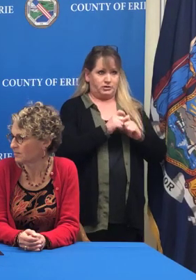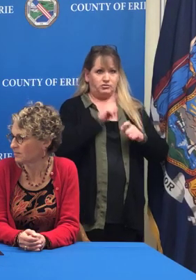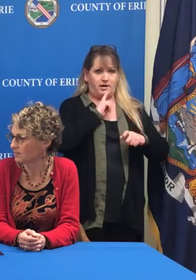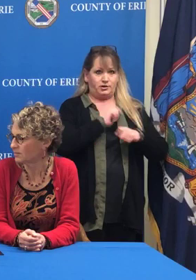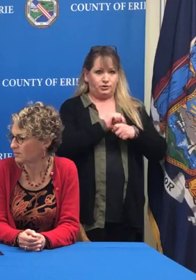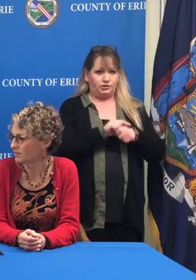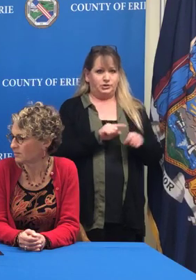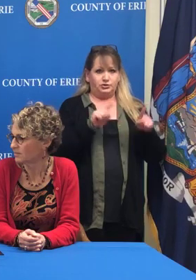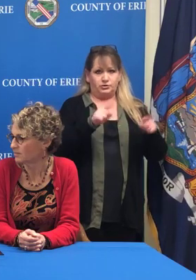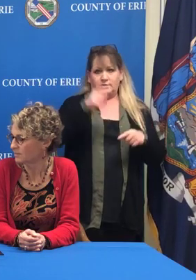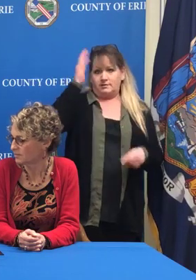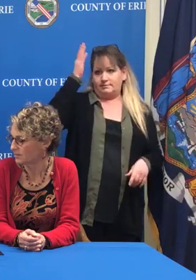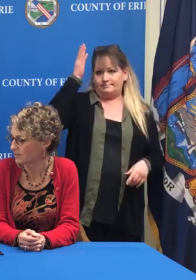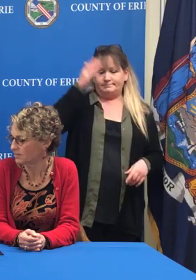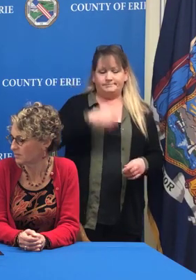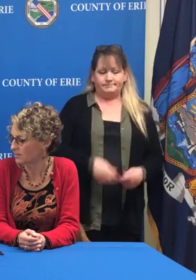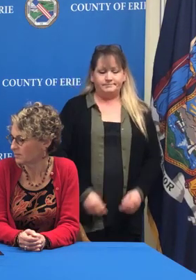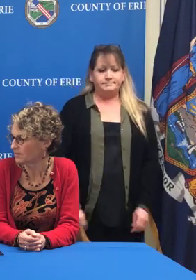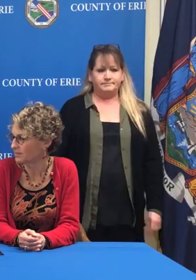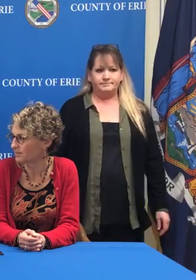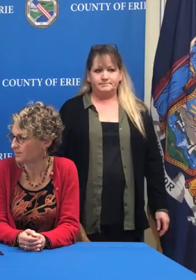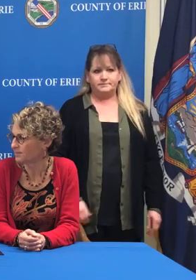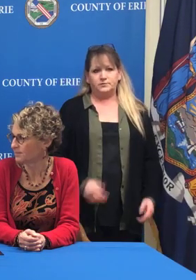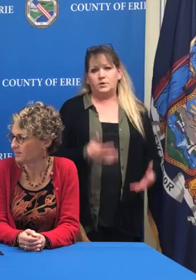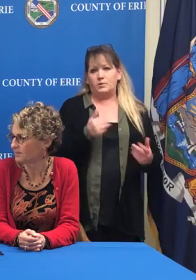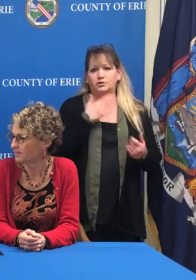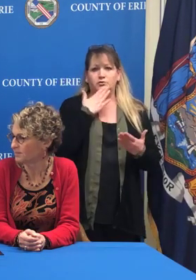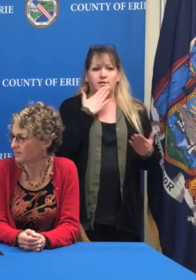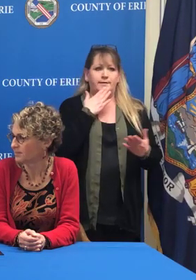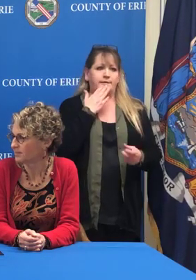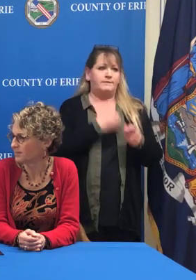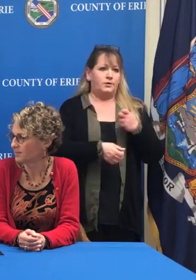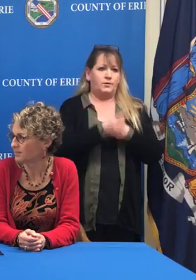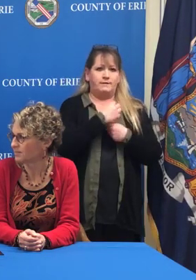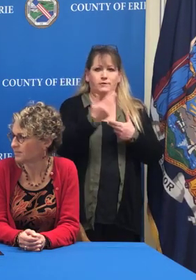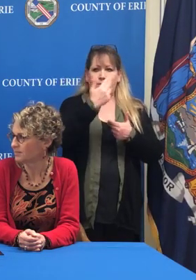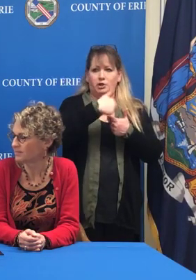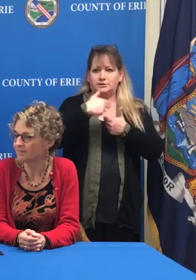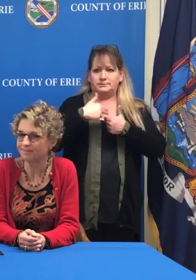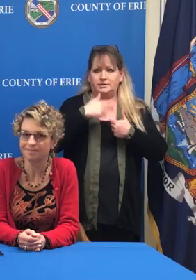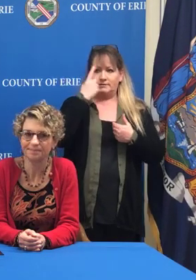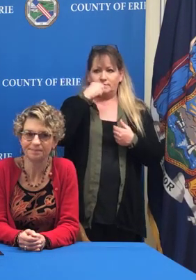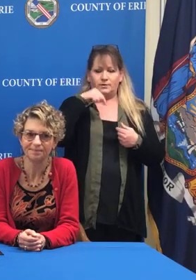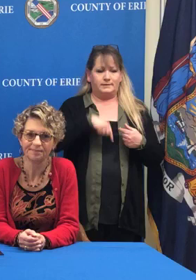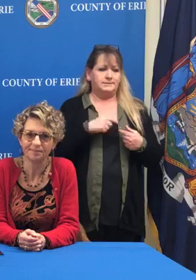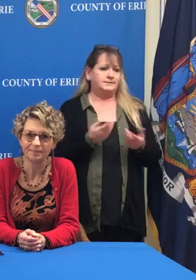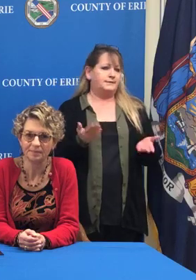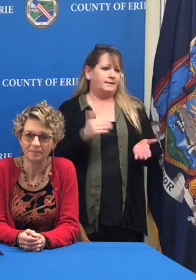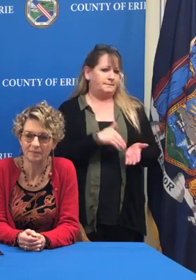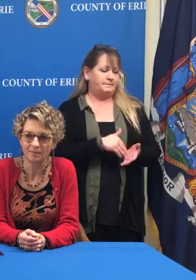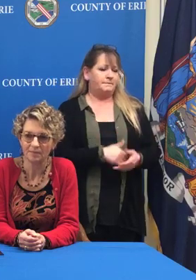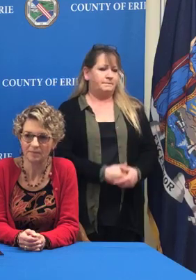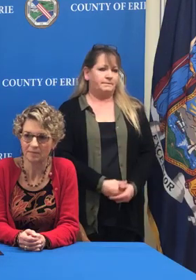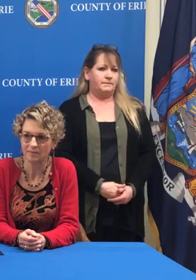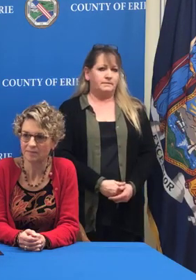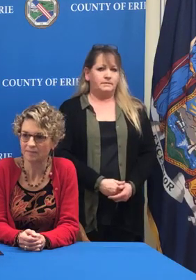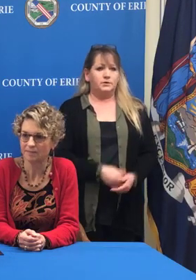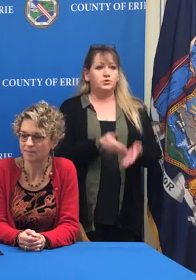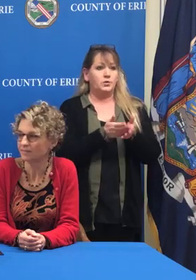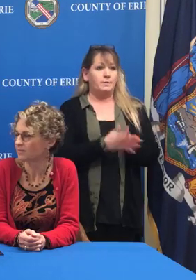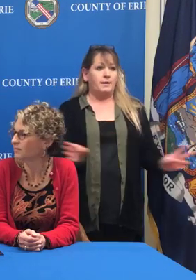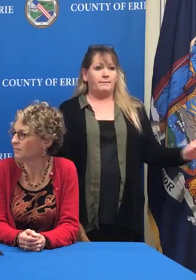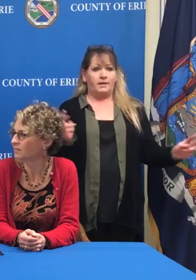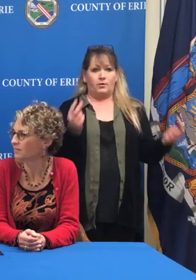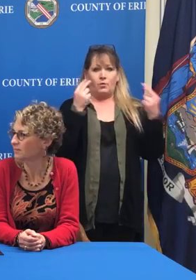middle of one of these press conferences. So I want to thank everyone for participating in this press briefing again. And to the general public watching